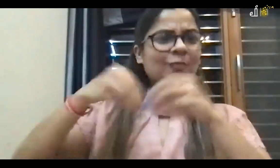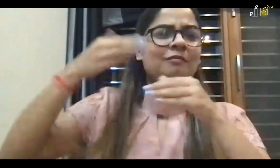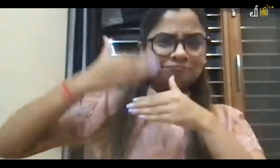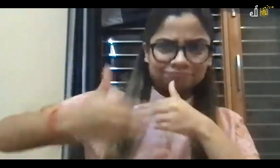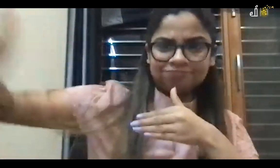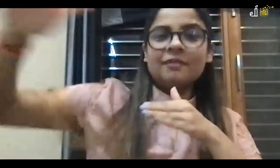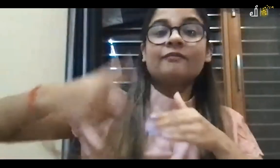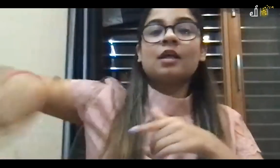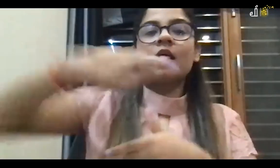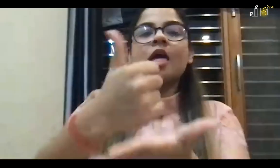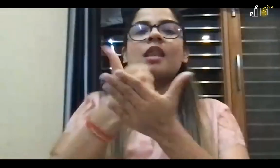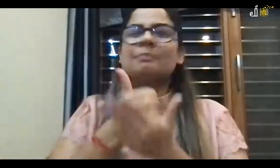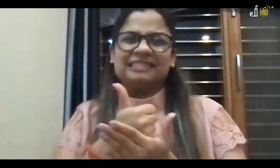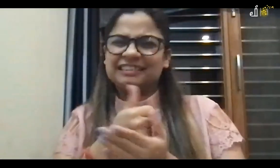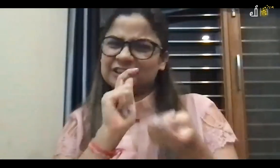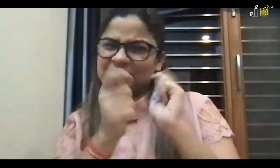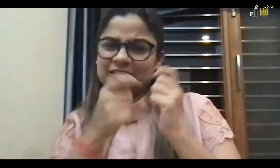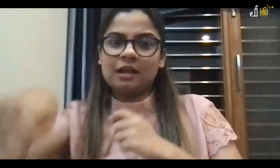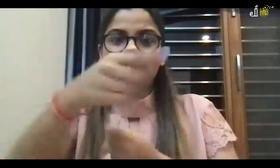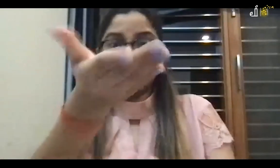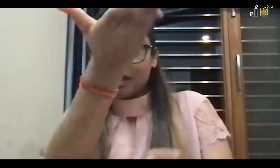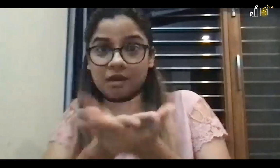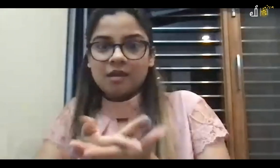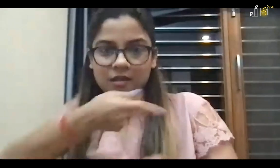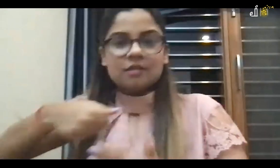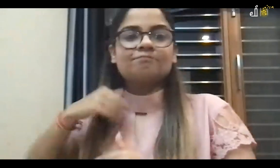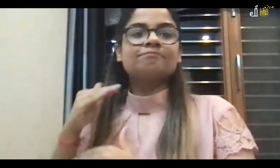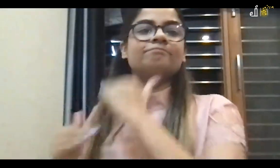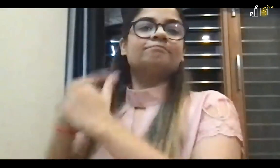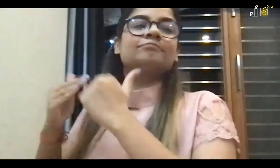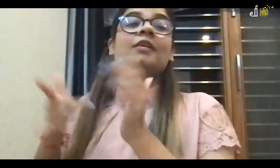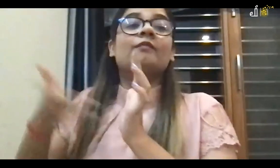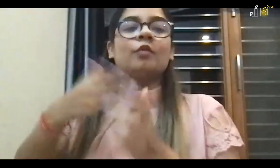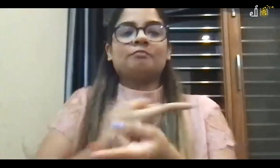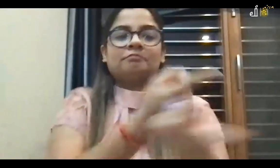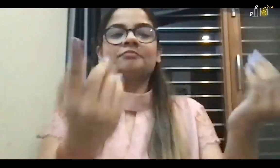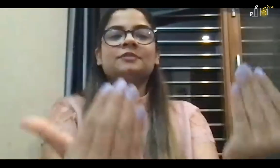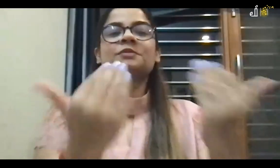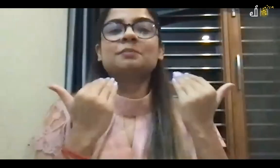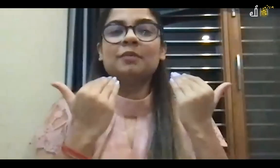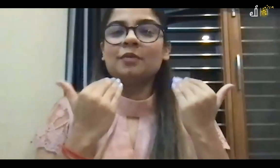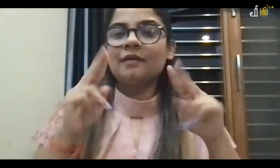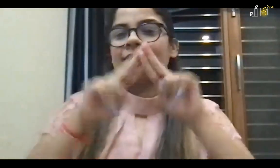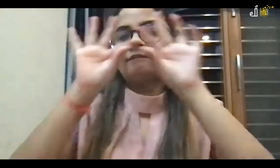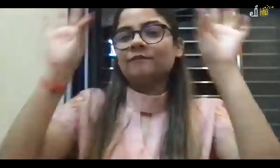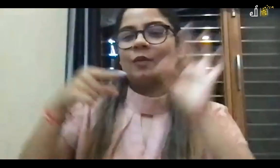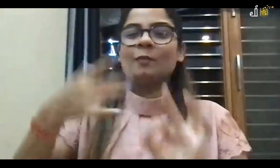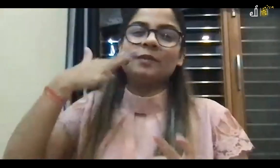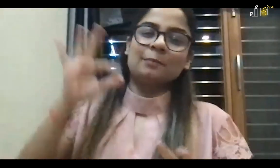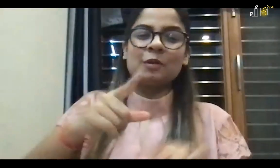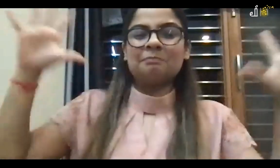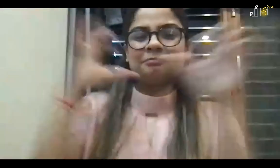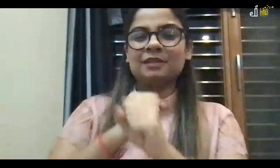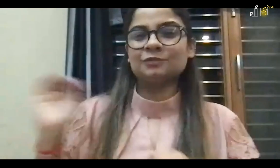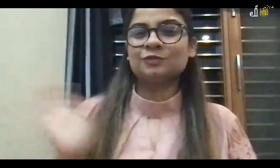us. This is not the last workshop we are hosting. We'll have more workshops, and we would definitely need some suggestions and recommendations. We would need